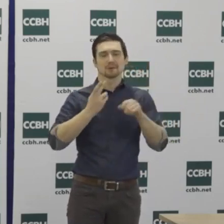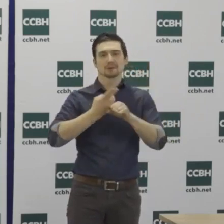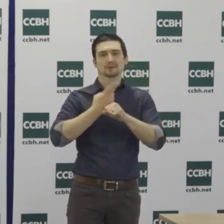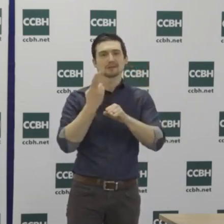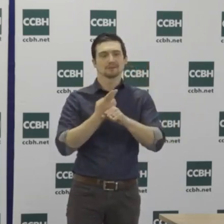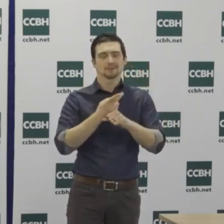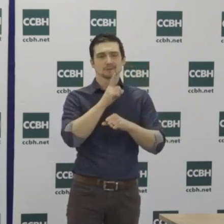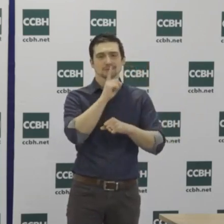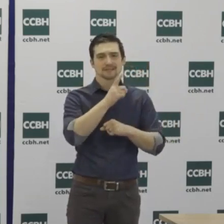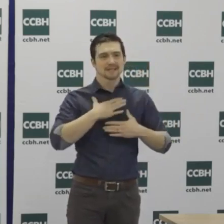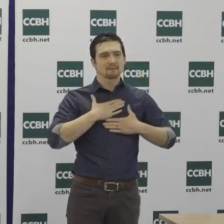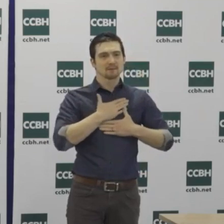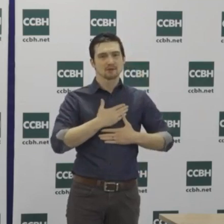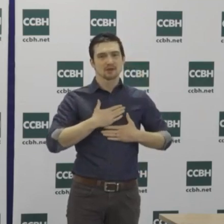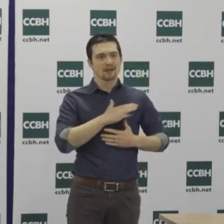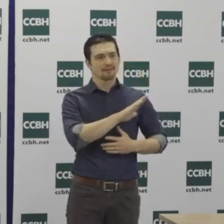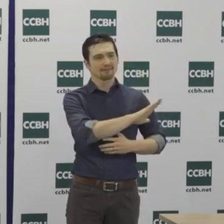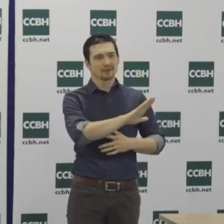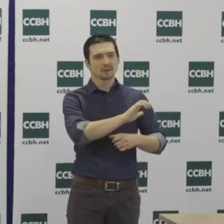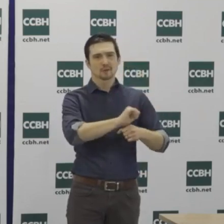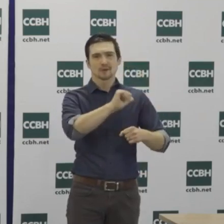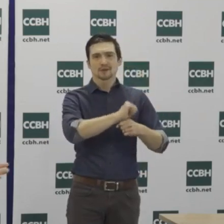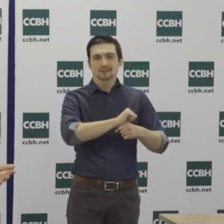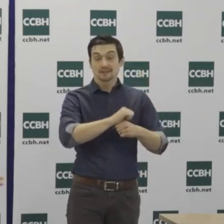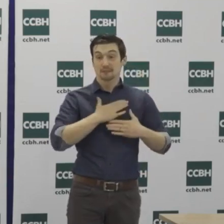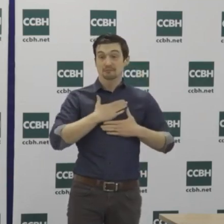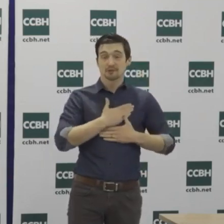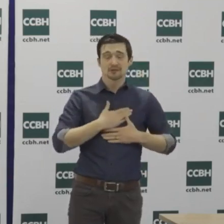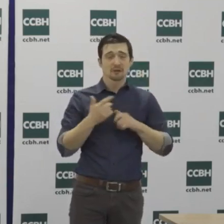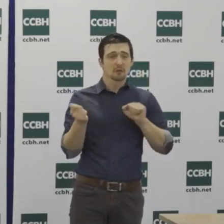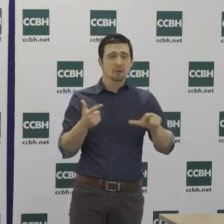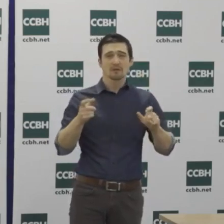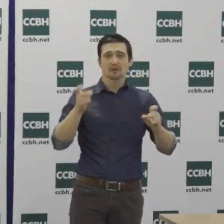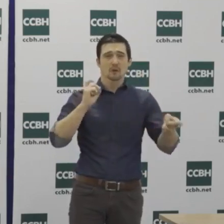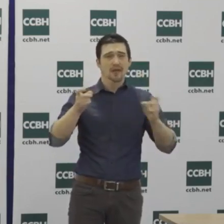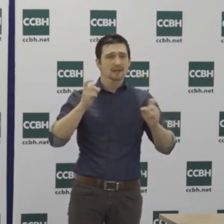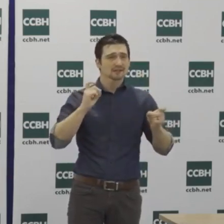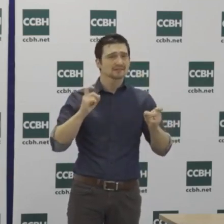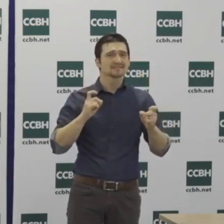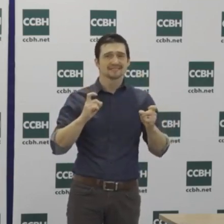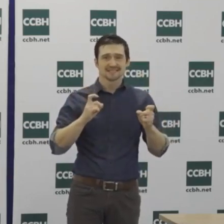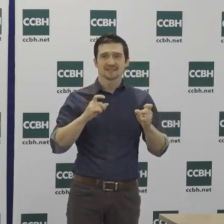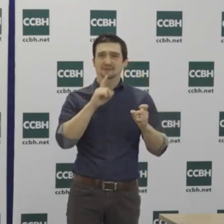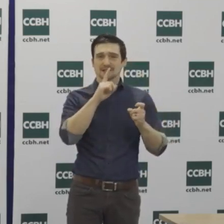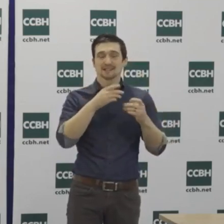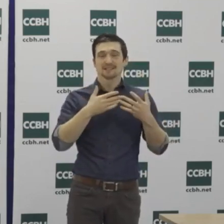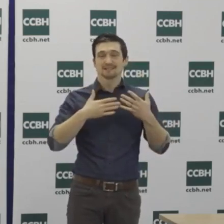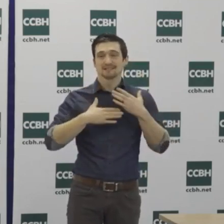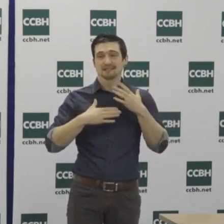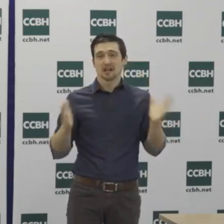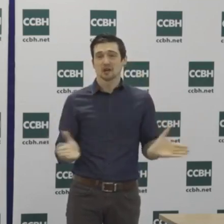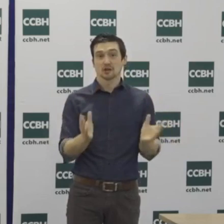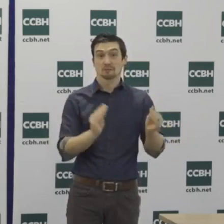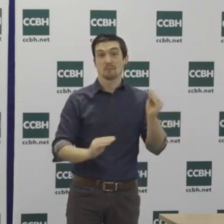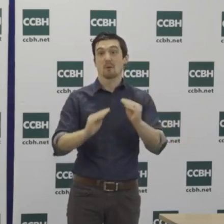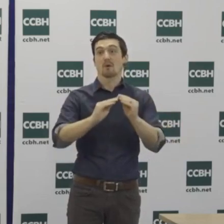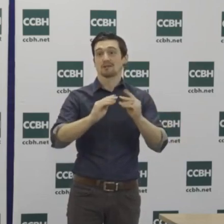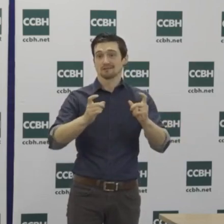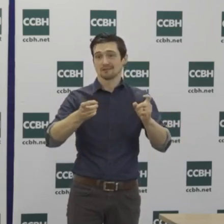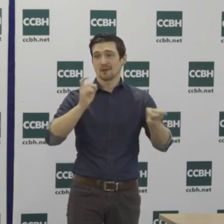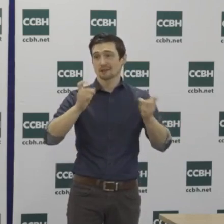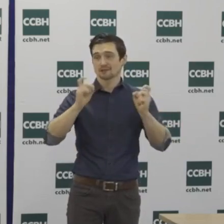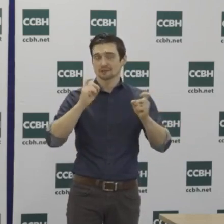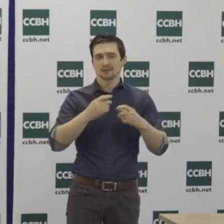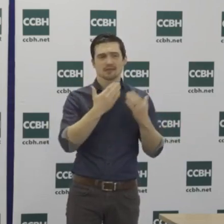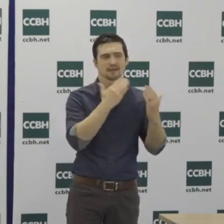really appreciate what they're doing for us. We appreciate all the donations people have made. We encourage more. And I especially want to